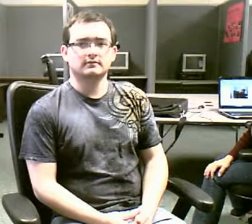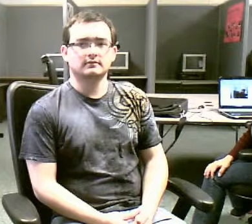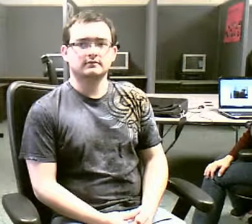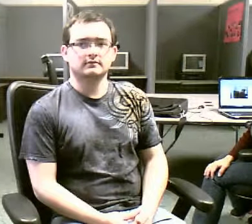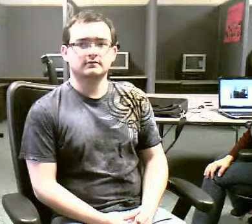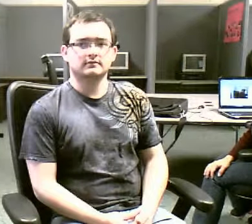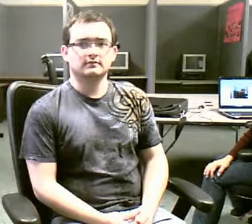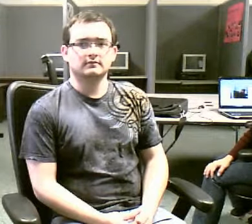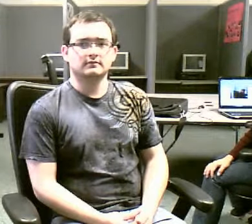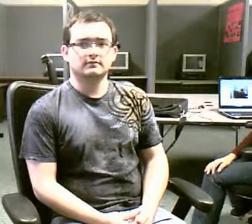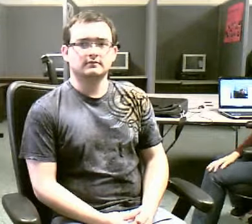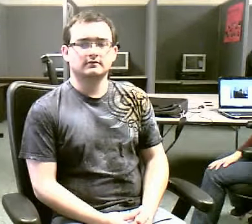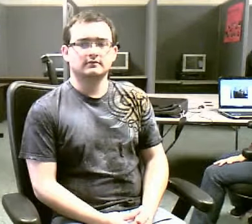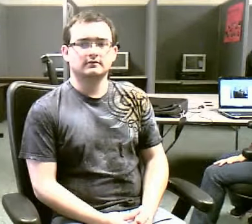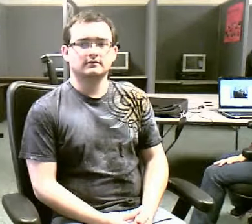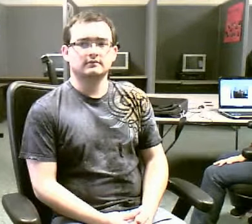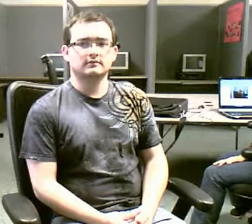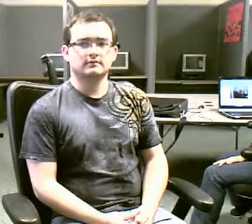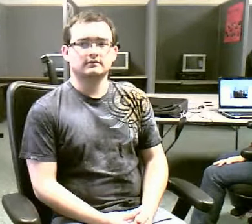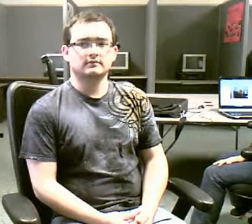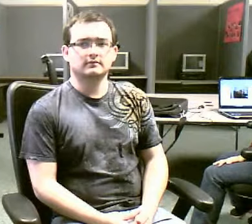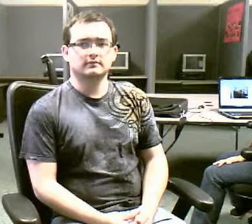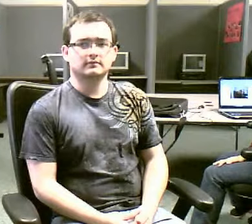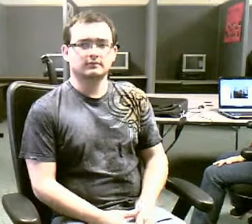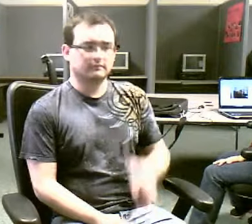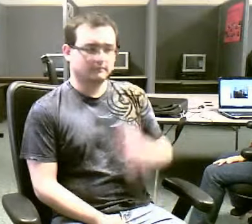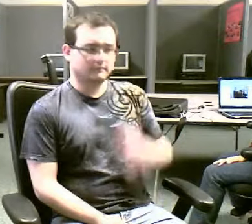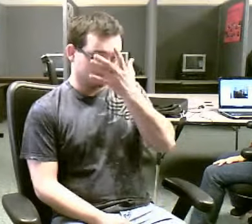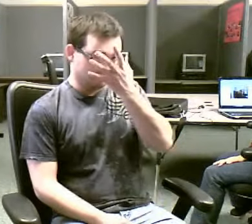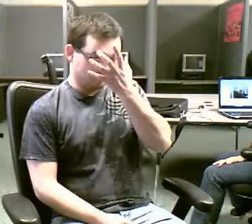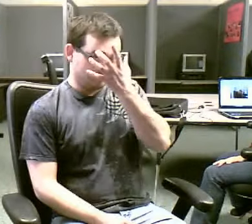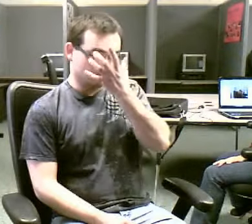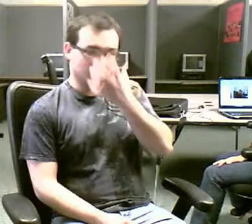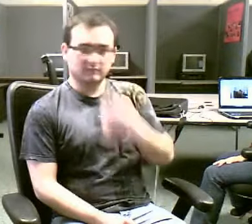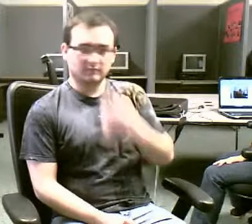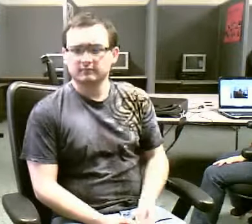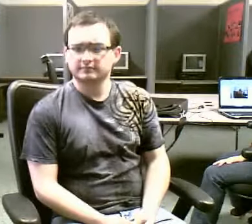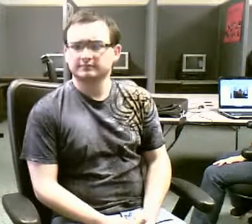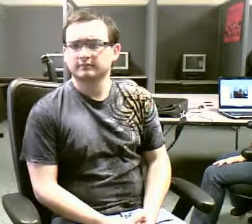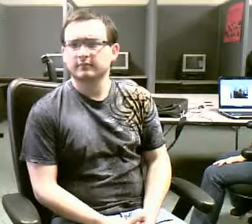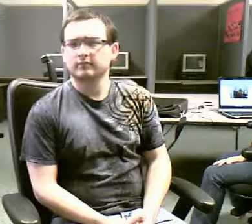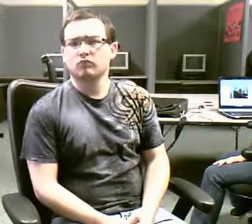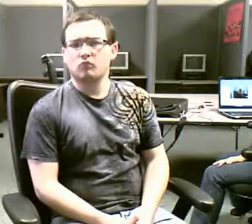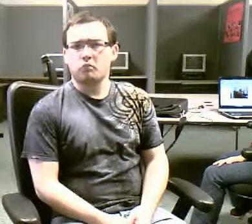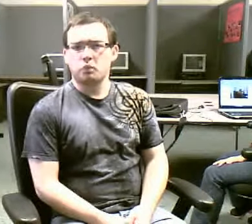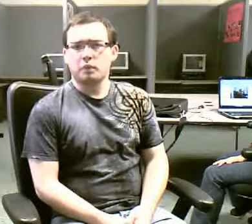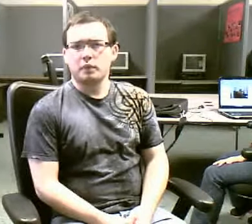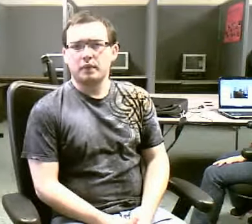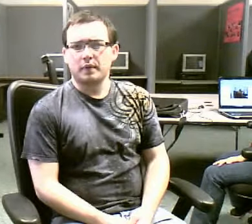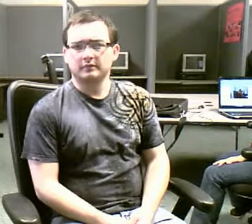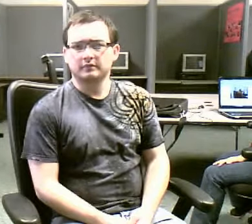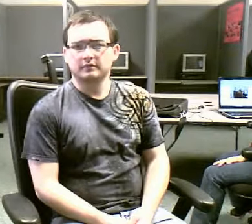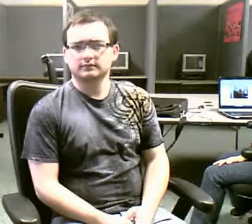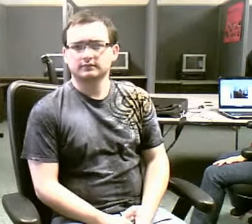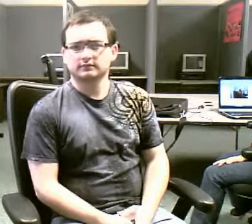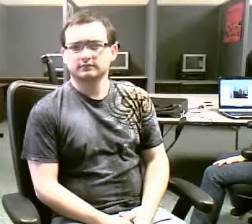it? Depositing your paycheck into a savings account can offer a whole new path to financial freedom. Here are a few